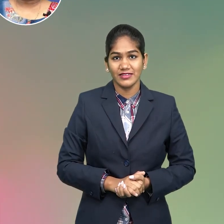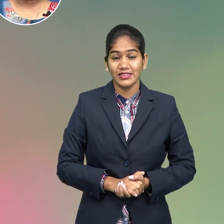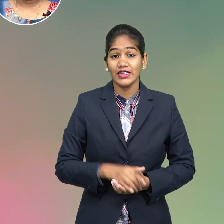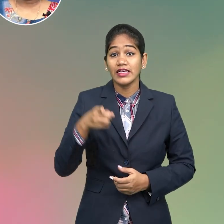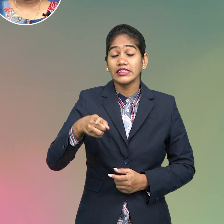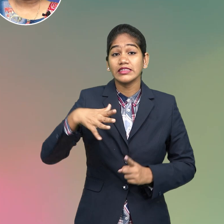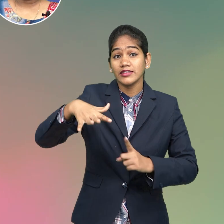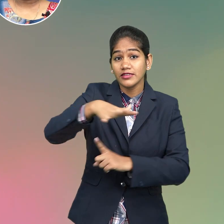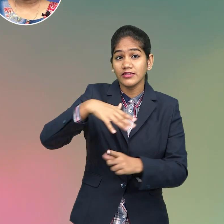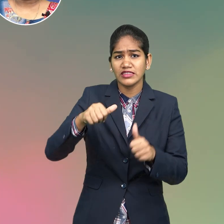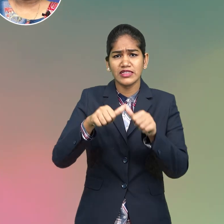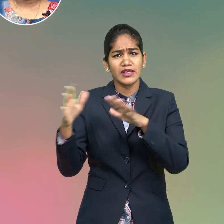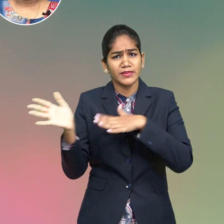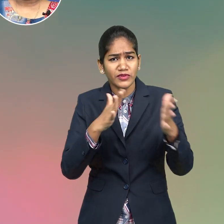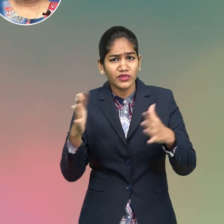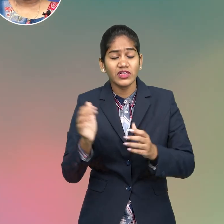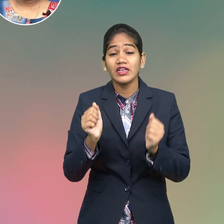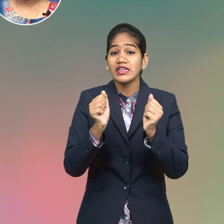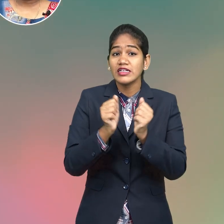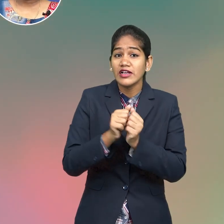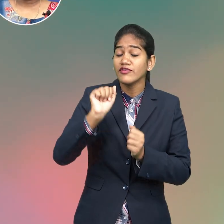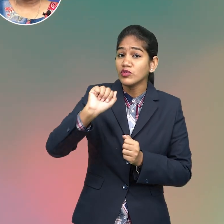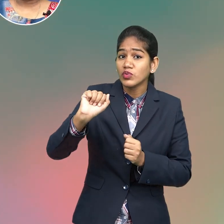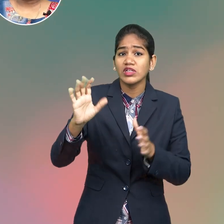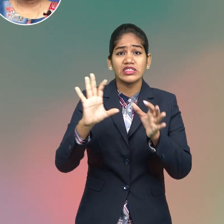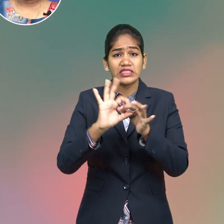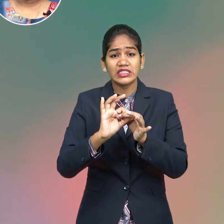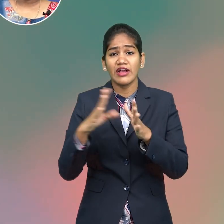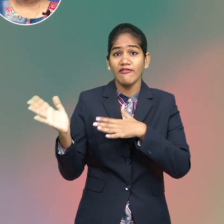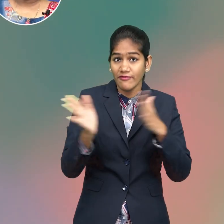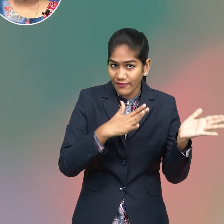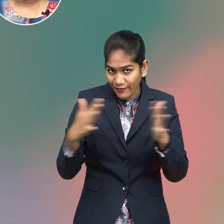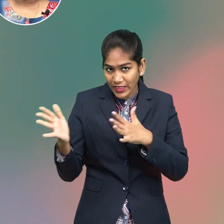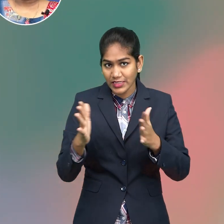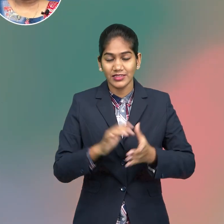The state of the atmosphere with respect to wind,